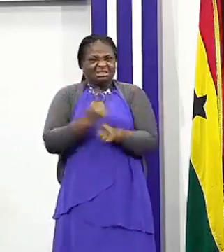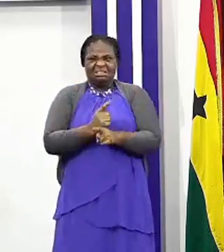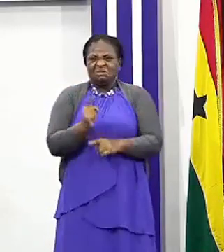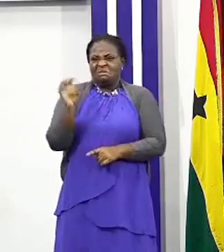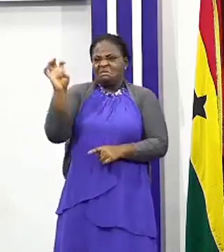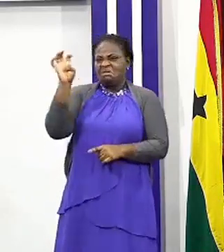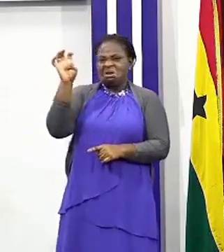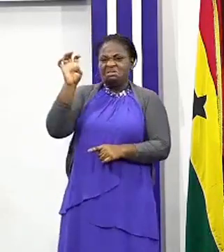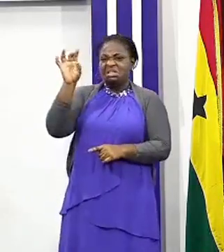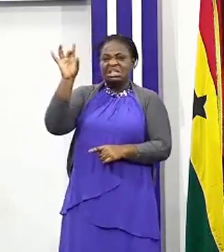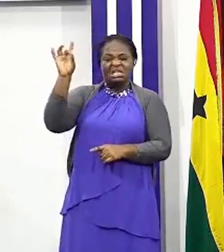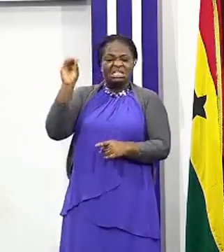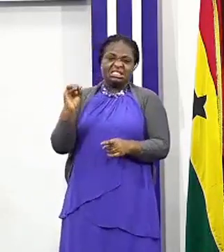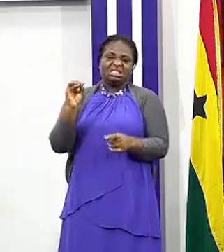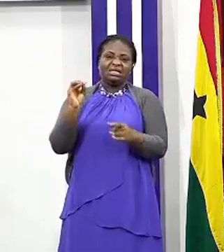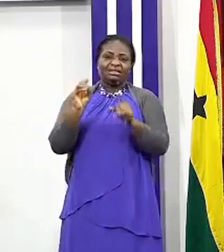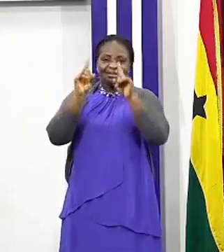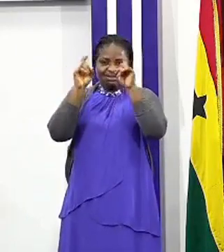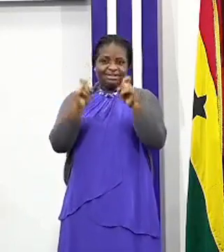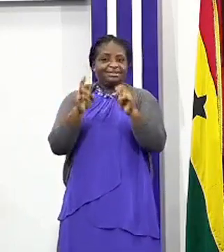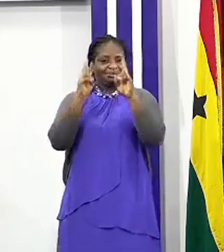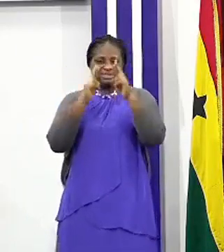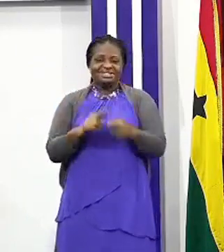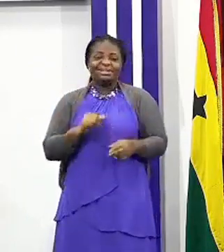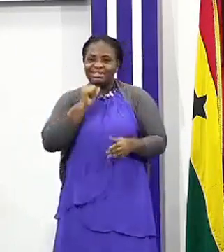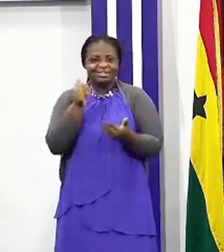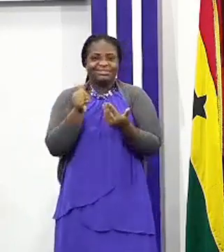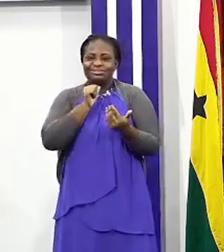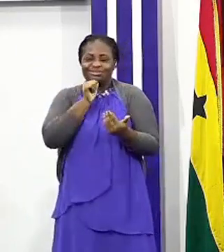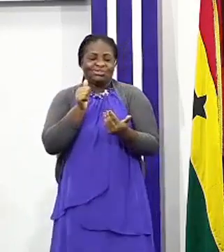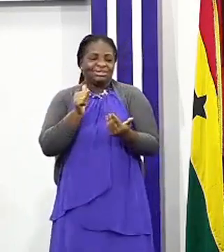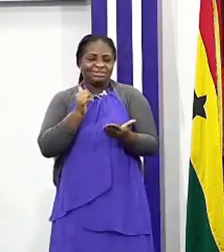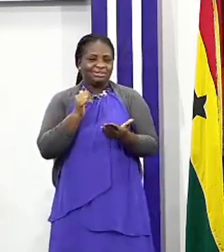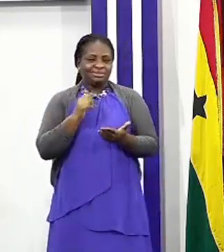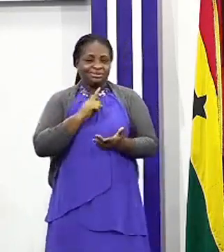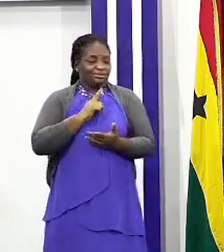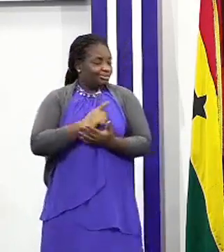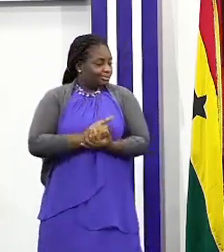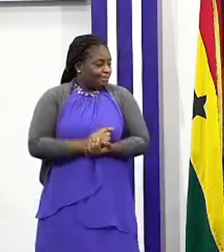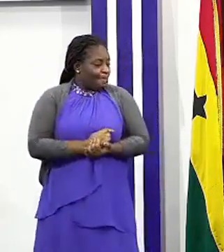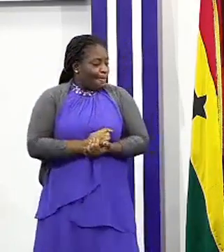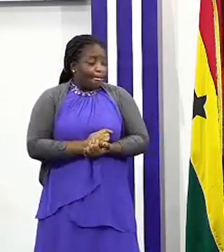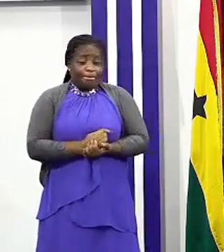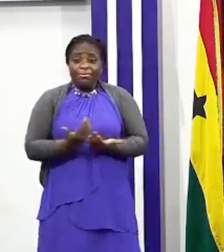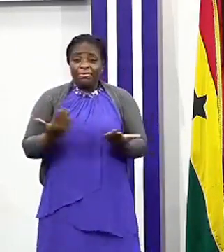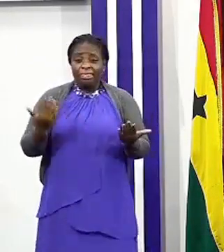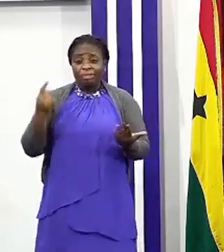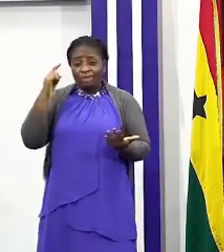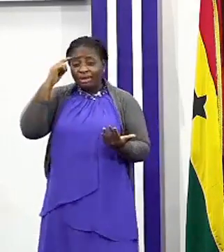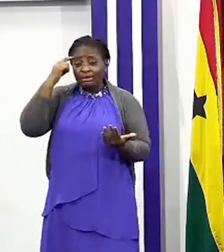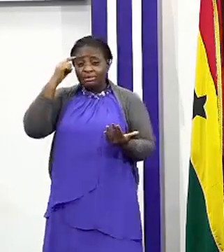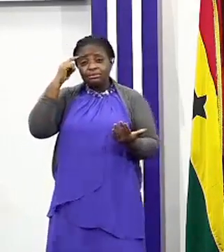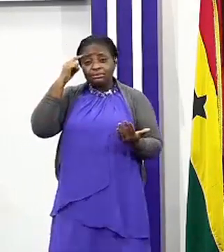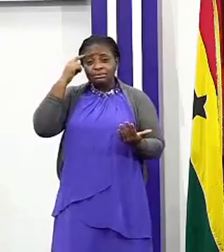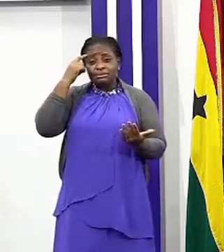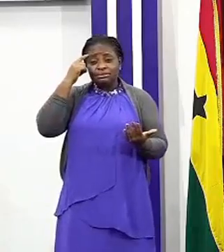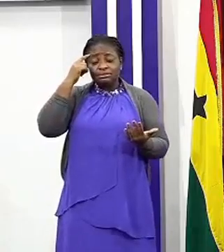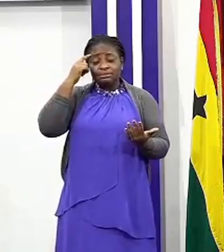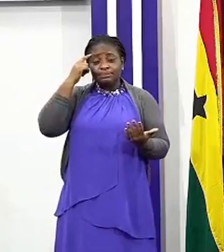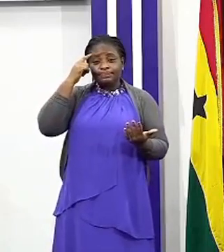480 test results. That is insignificant. Now, I think that we